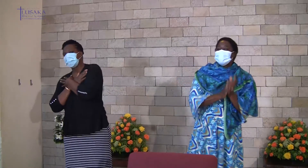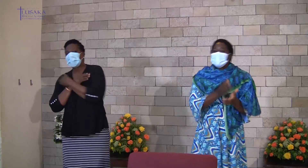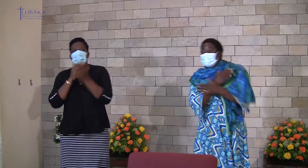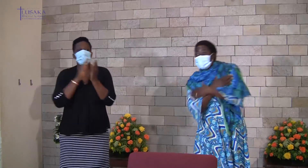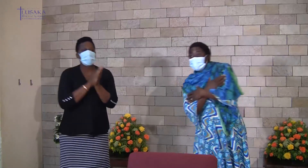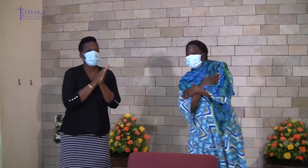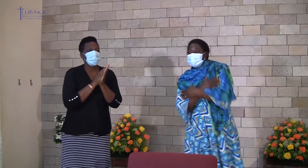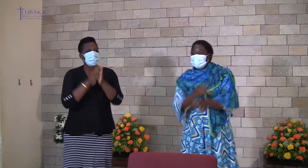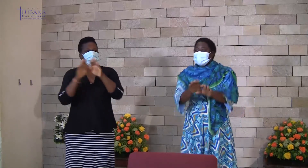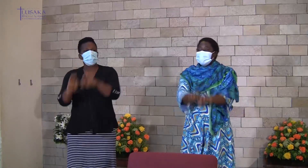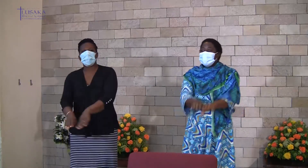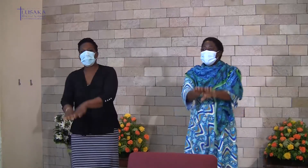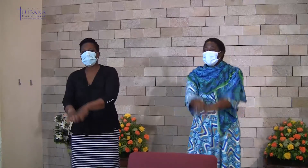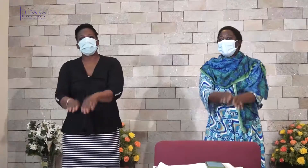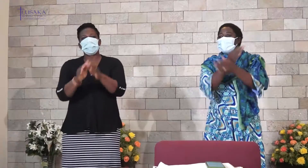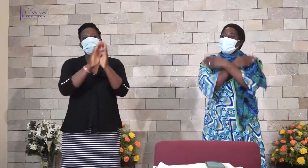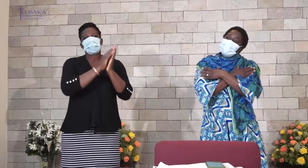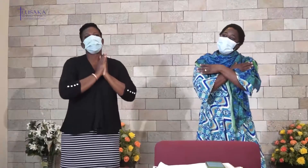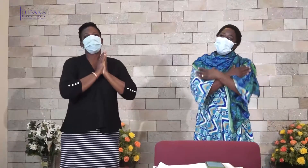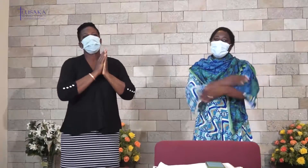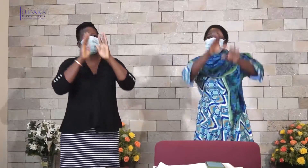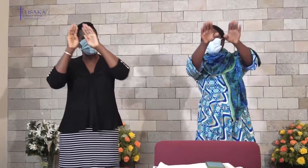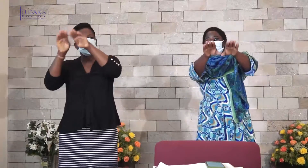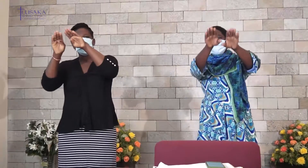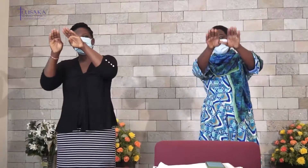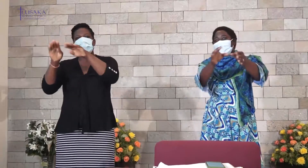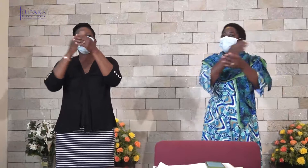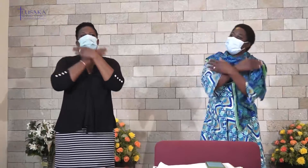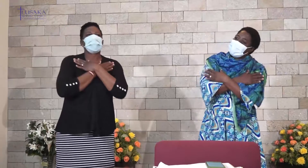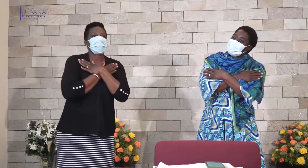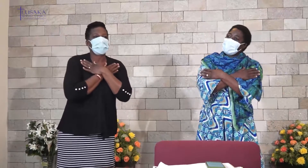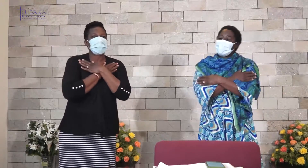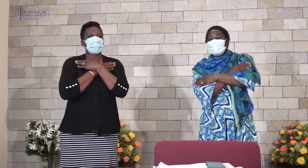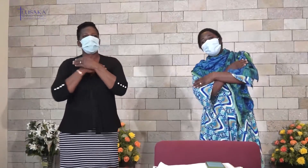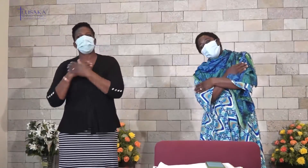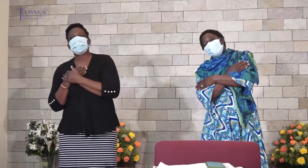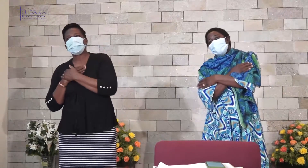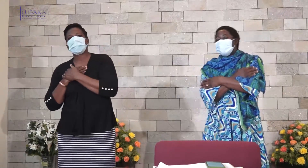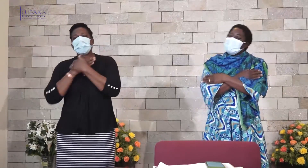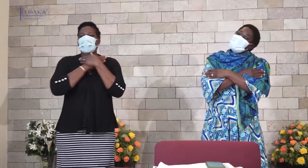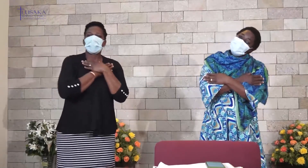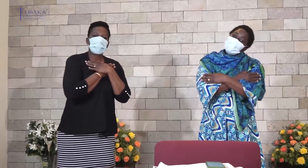Love him. Love him in the morning, love him in the noontime.